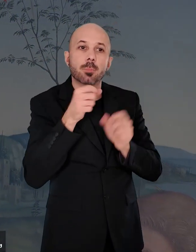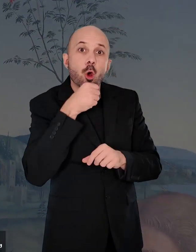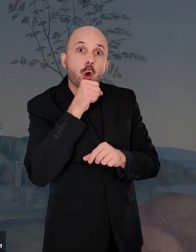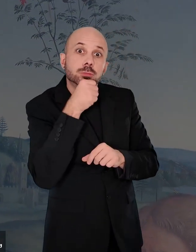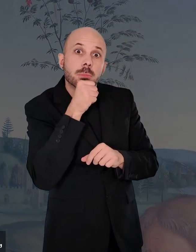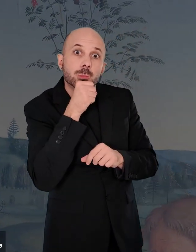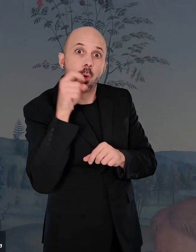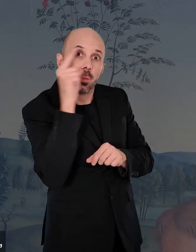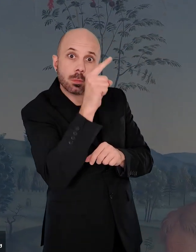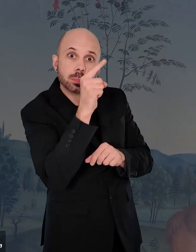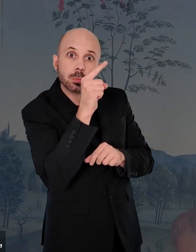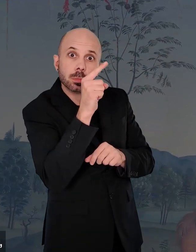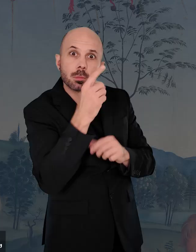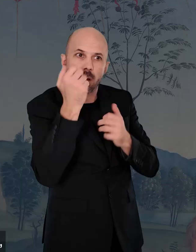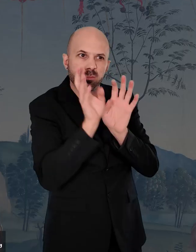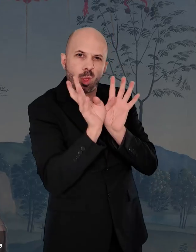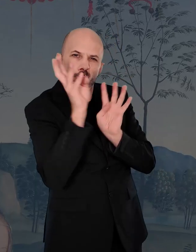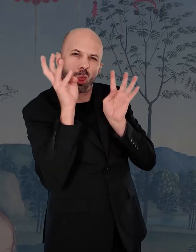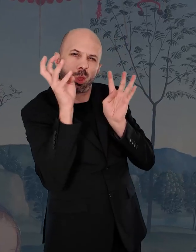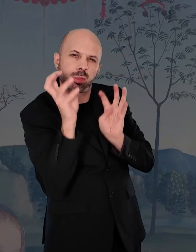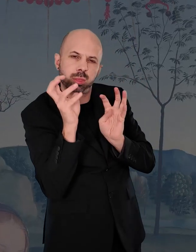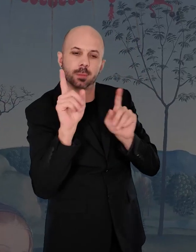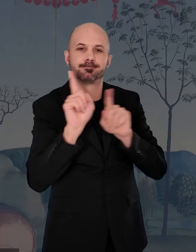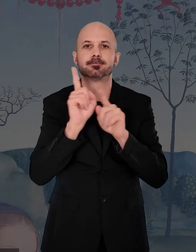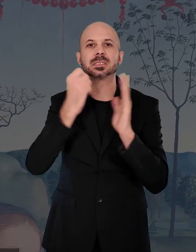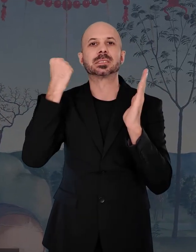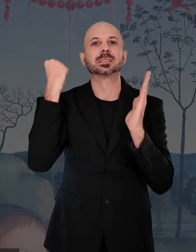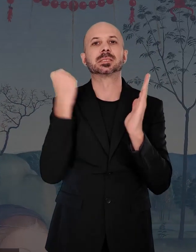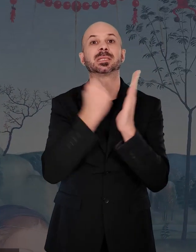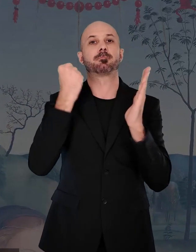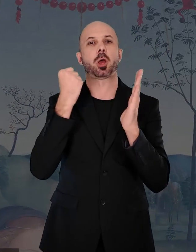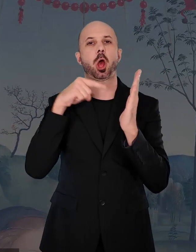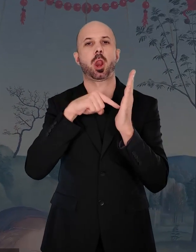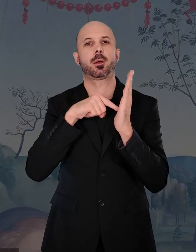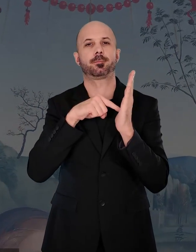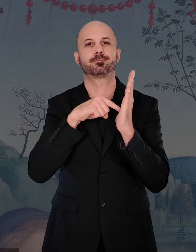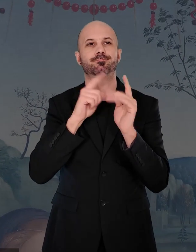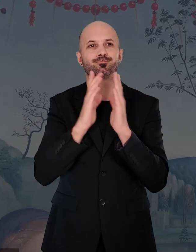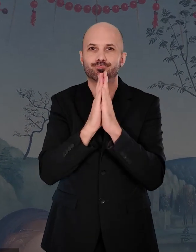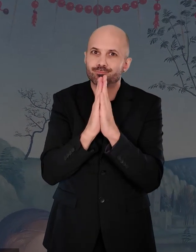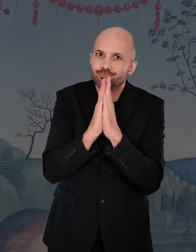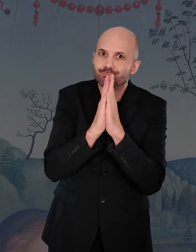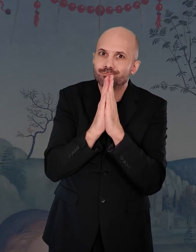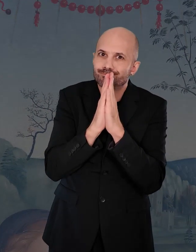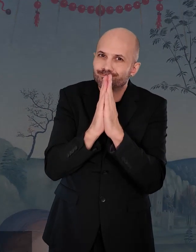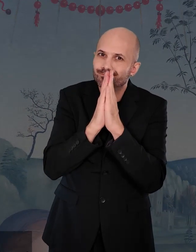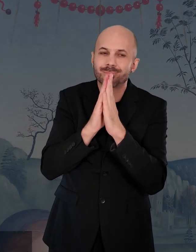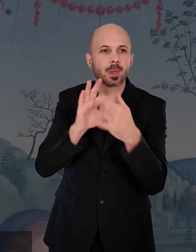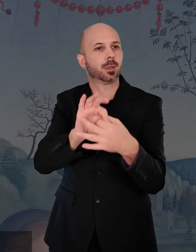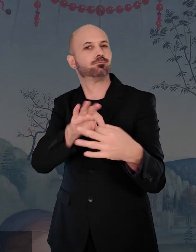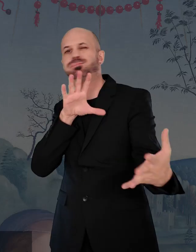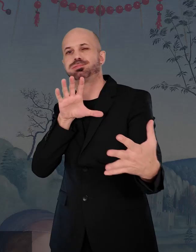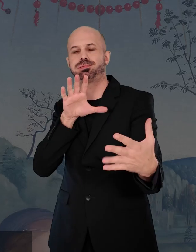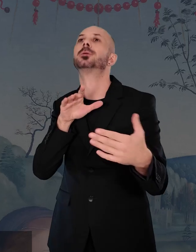of Constantine, an amphitheatre indicating the end of paganism. The